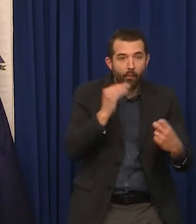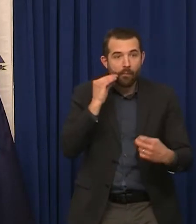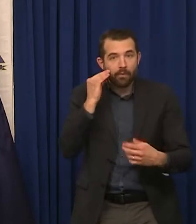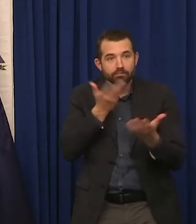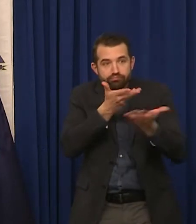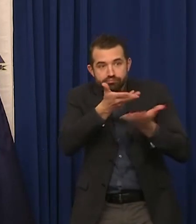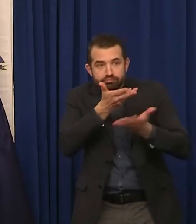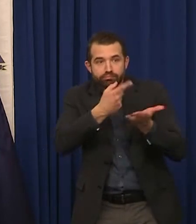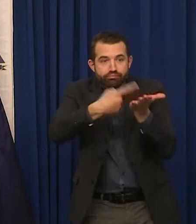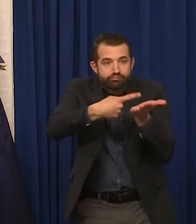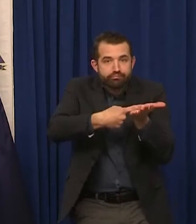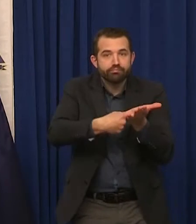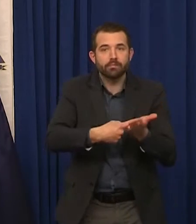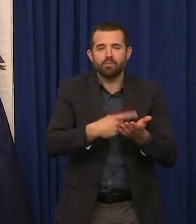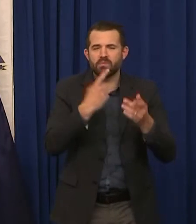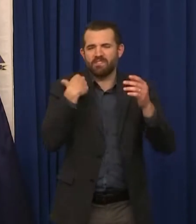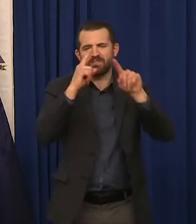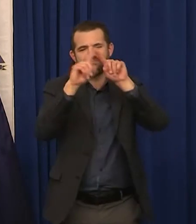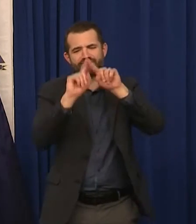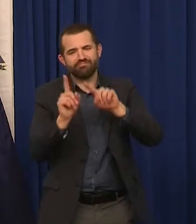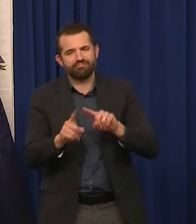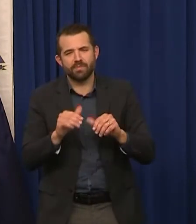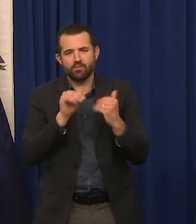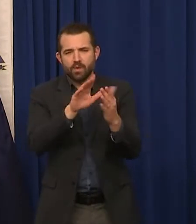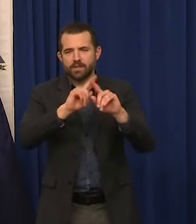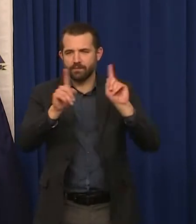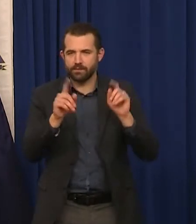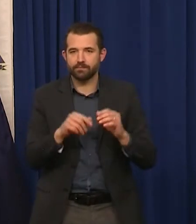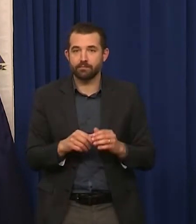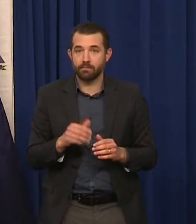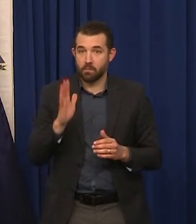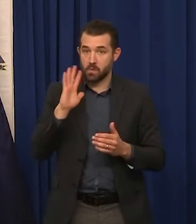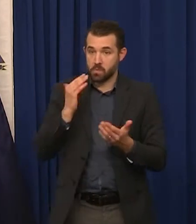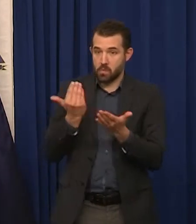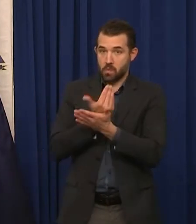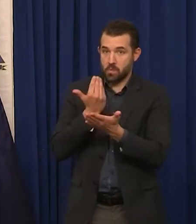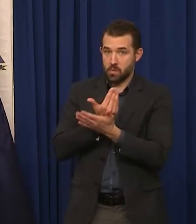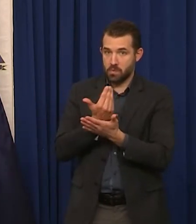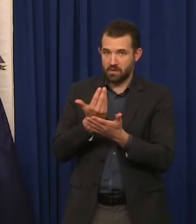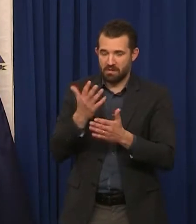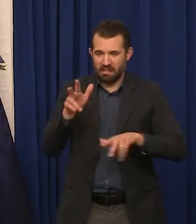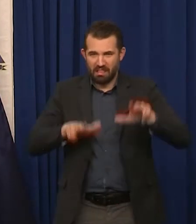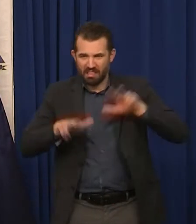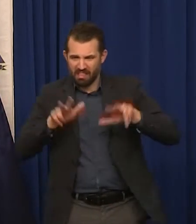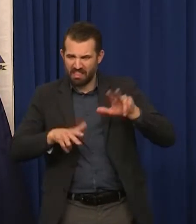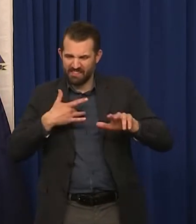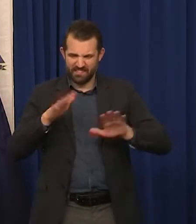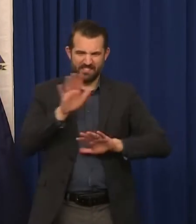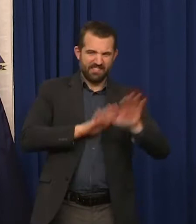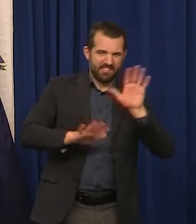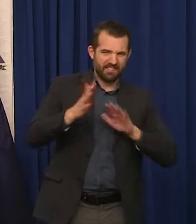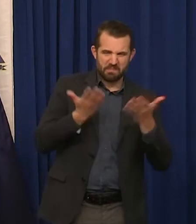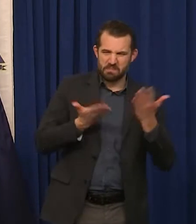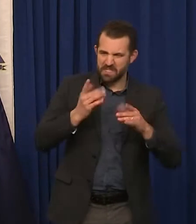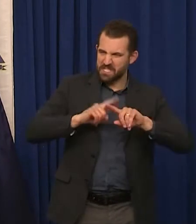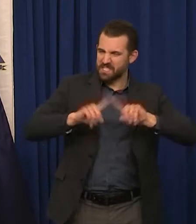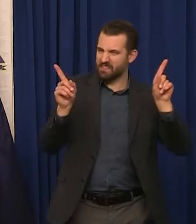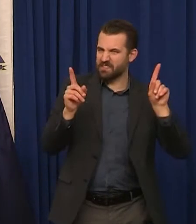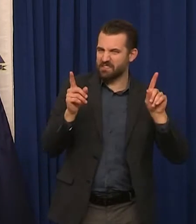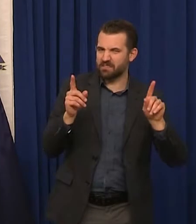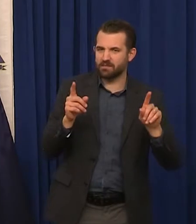telemedicine. Those are new. Those are different. Even though they've been around, they've taken on more